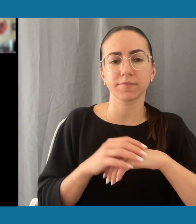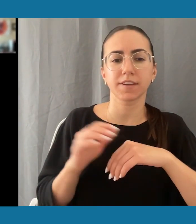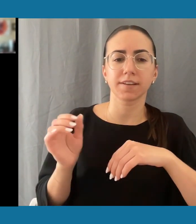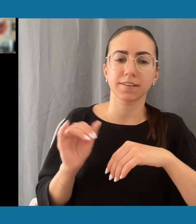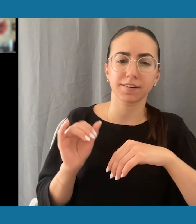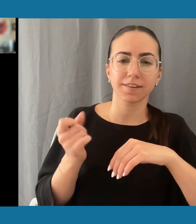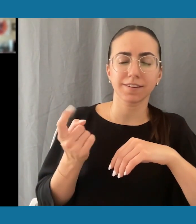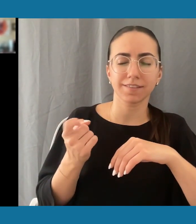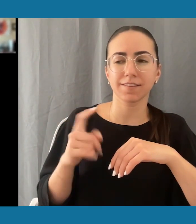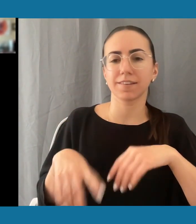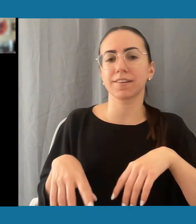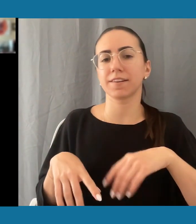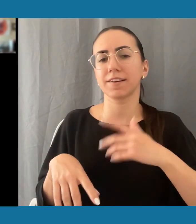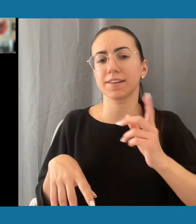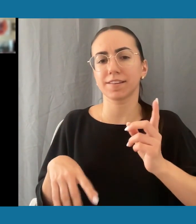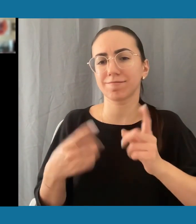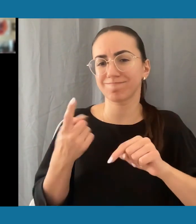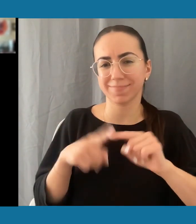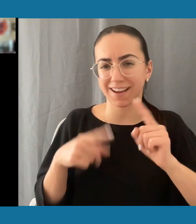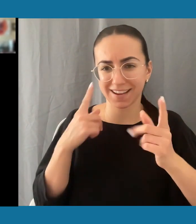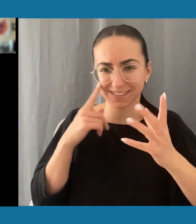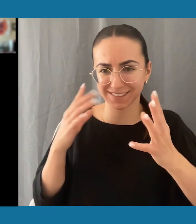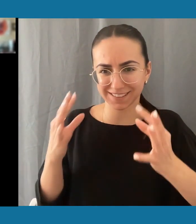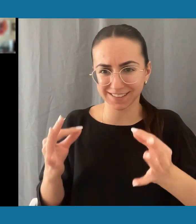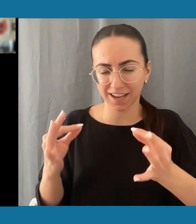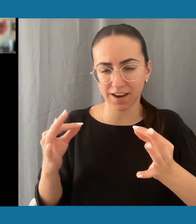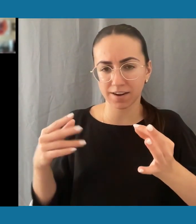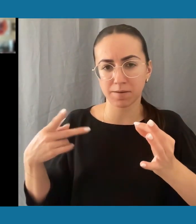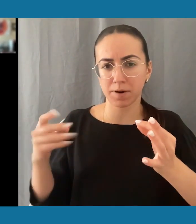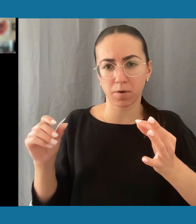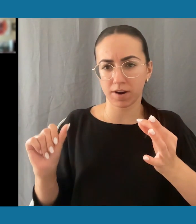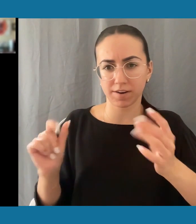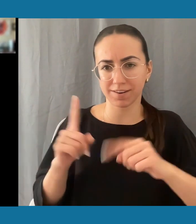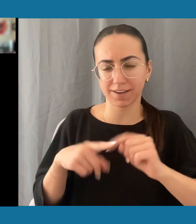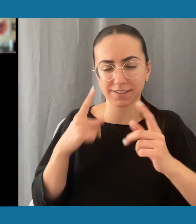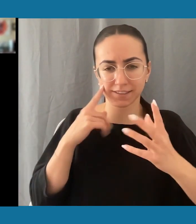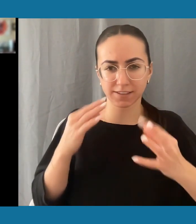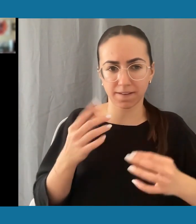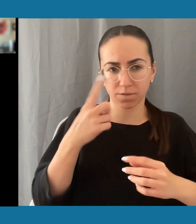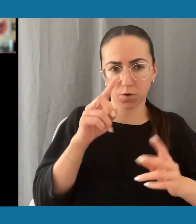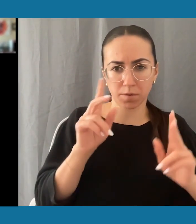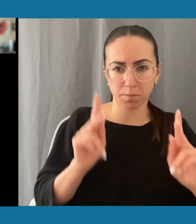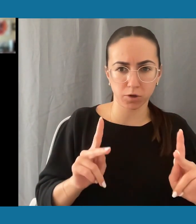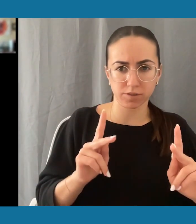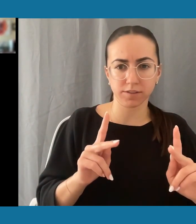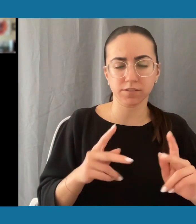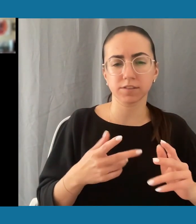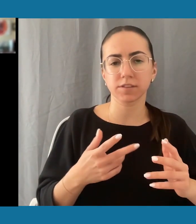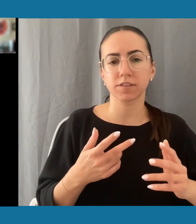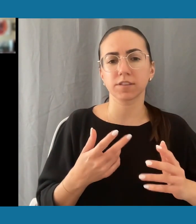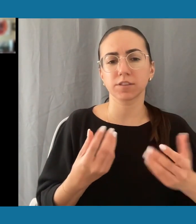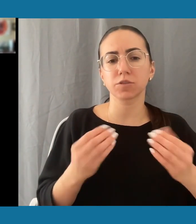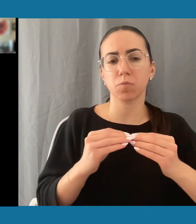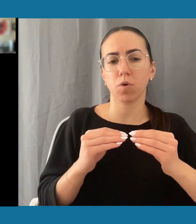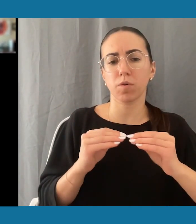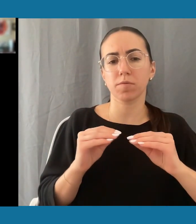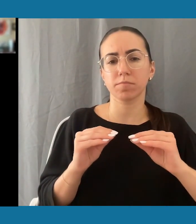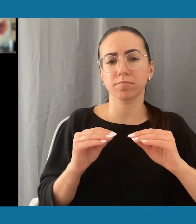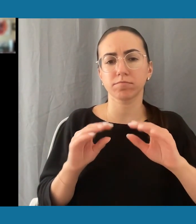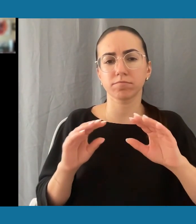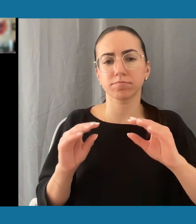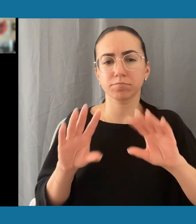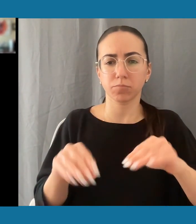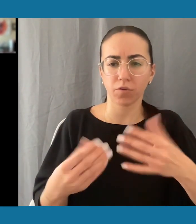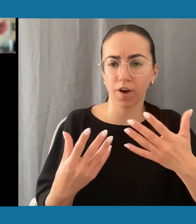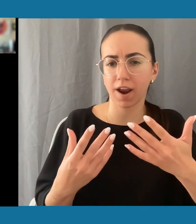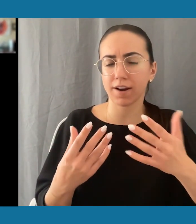on behalf of that person. It's just giving them the ability to offer assistance, to collect information. But